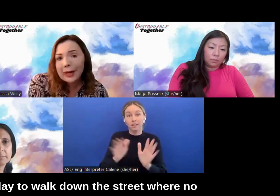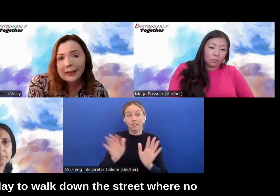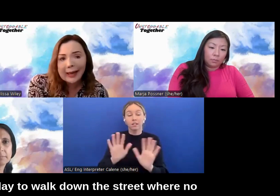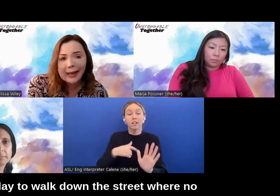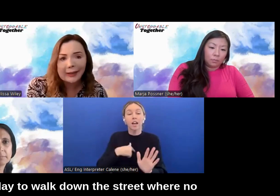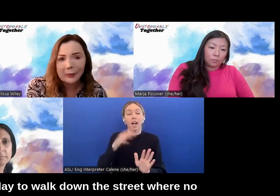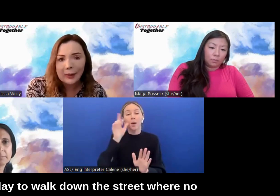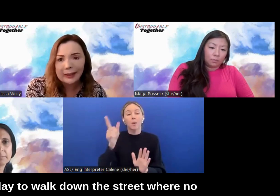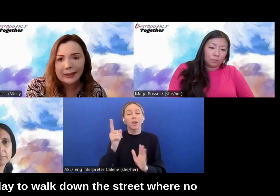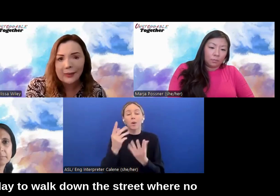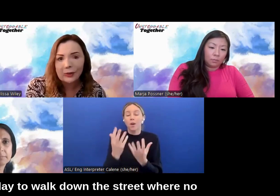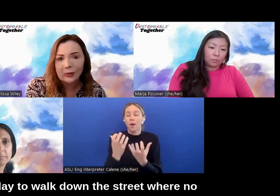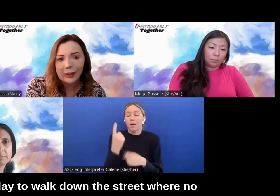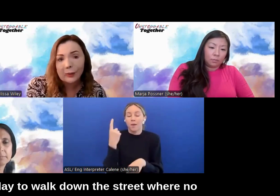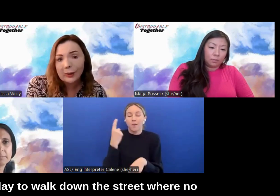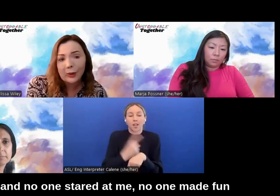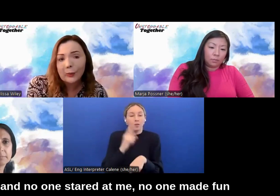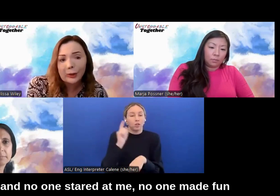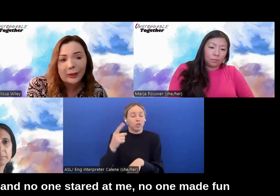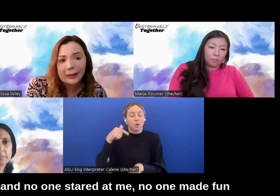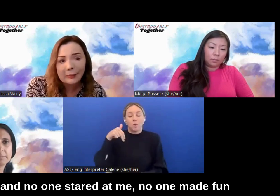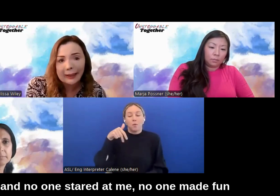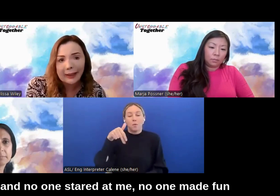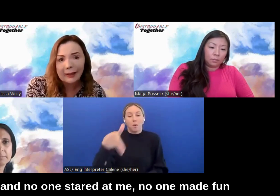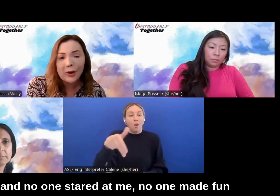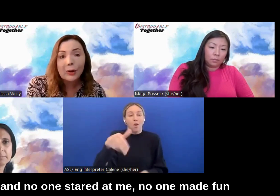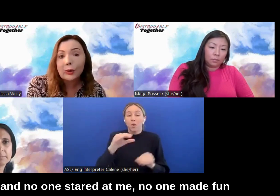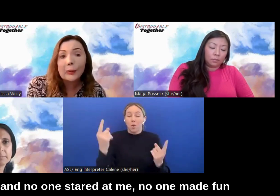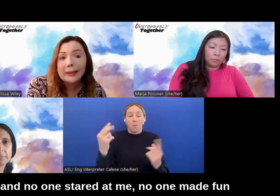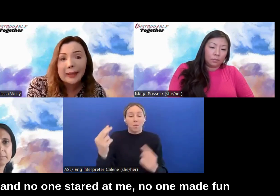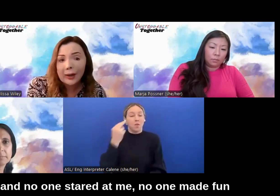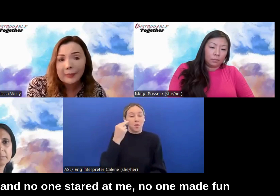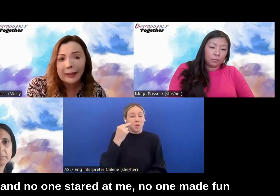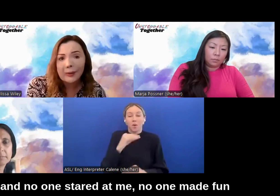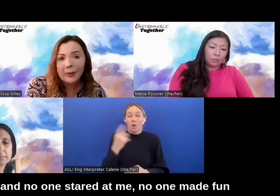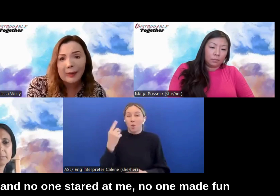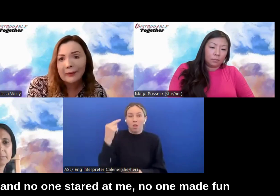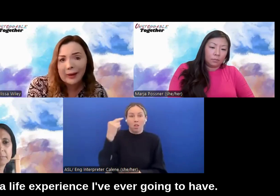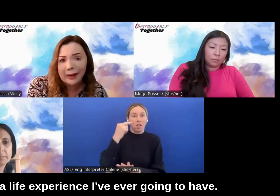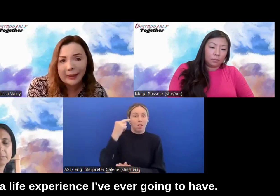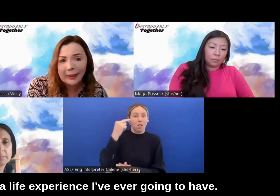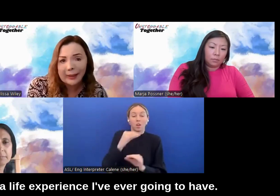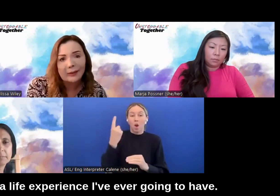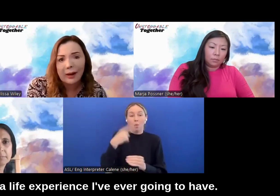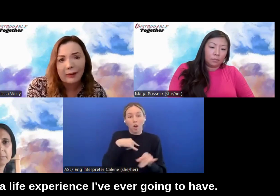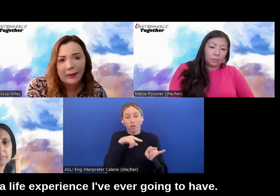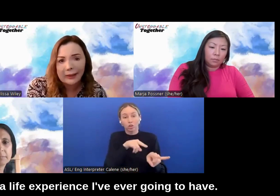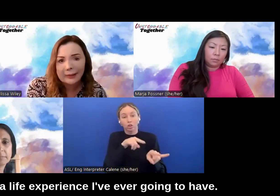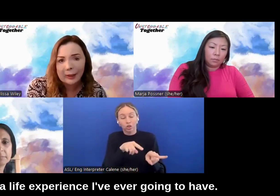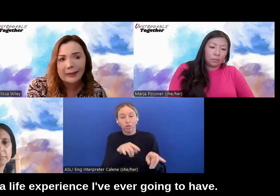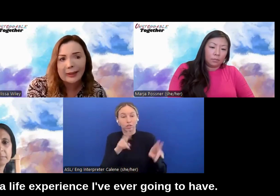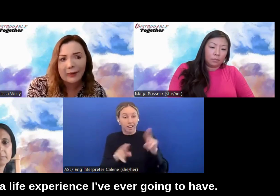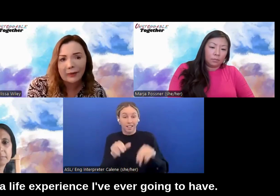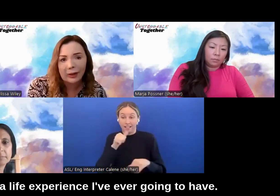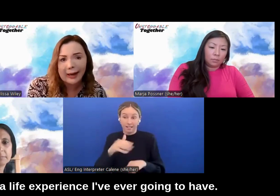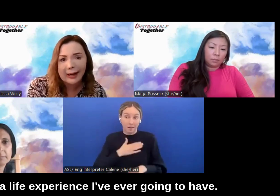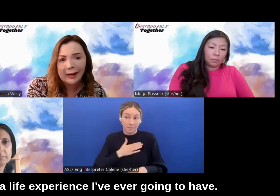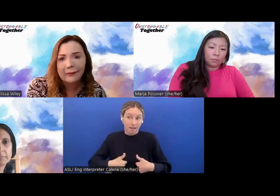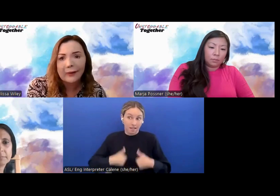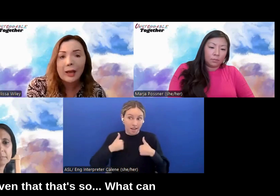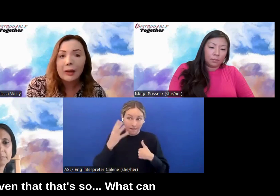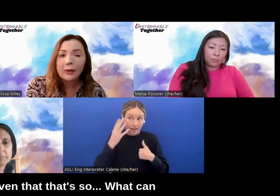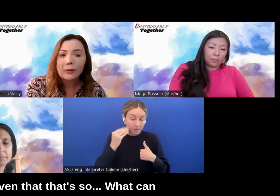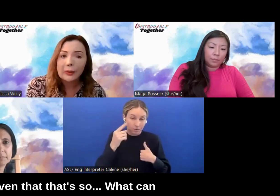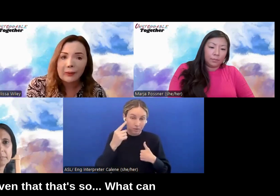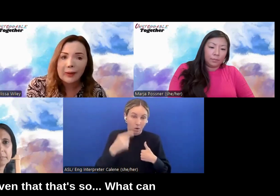just one day to walk down the street where no one looked at me and no one stared at me and no one made fun of me. And that's not a life experience I'm ever going to